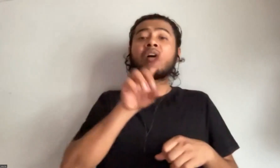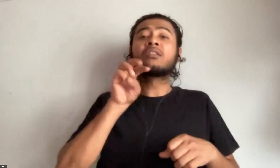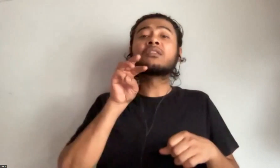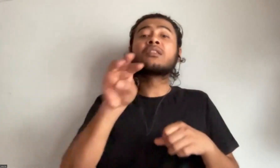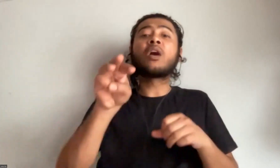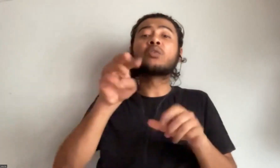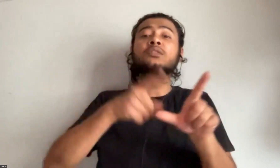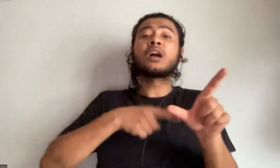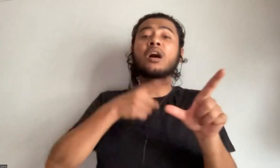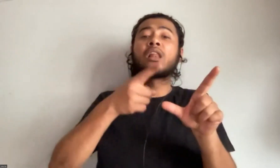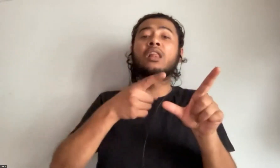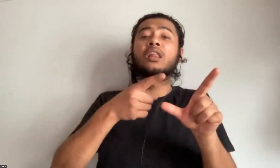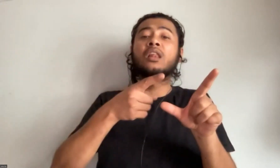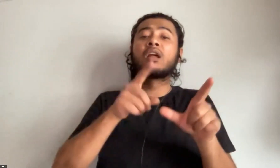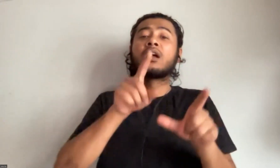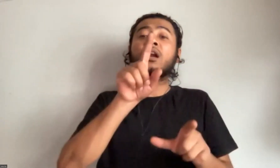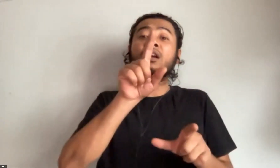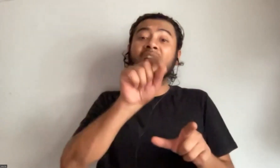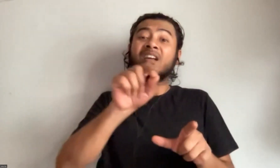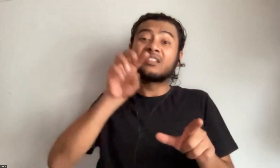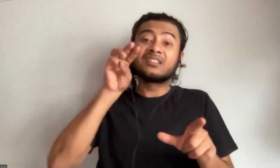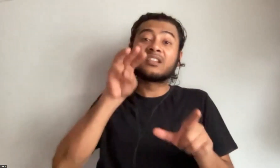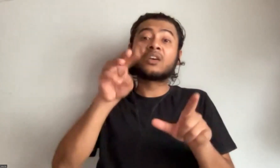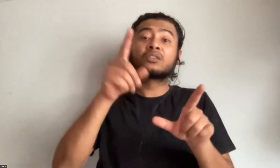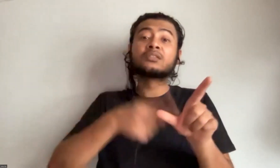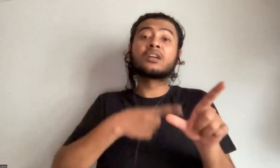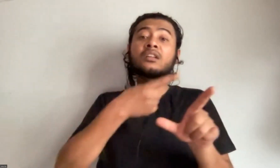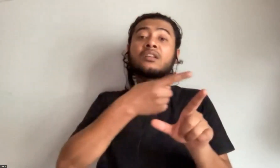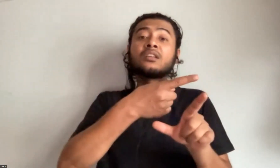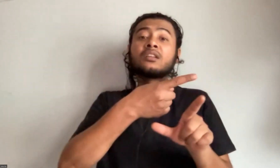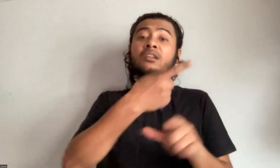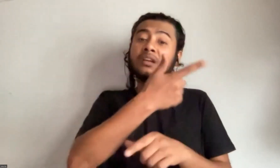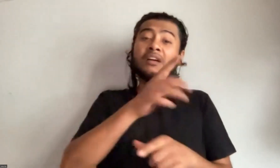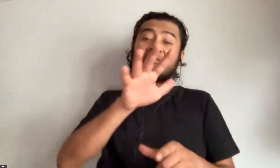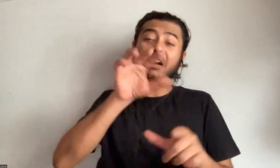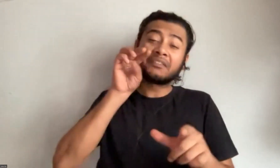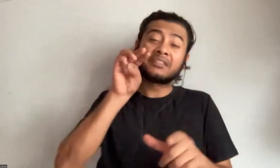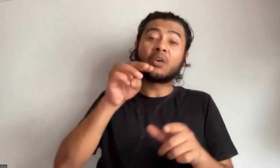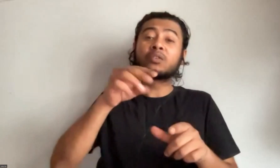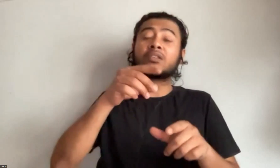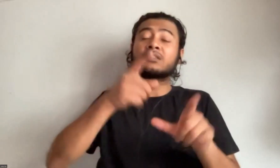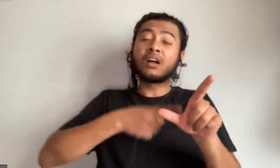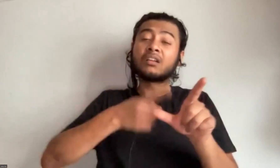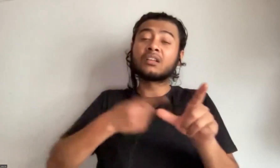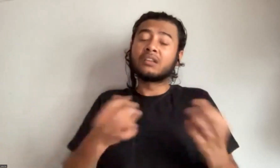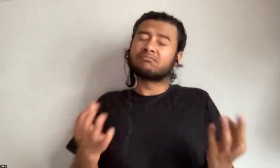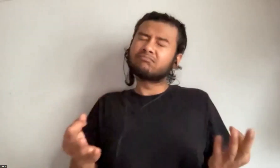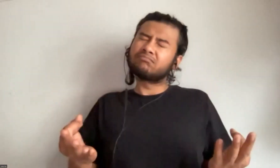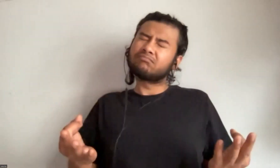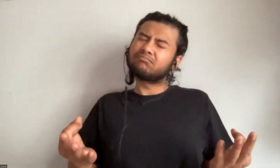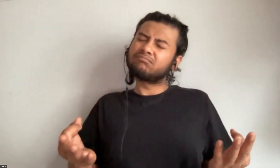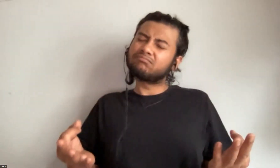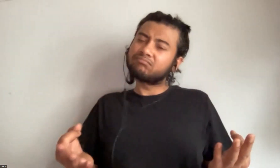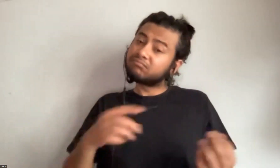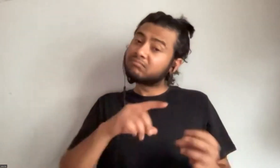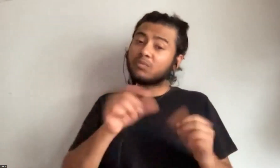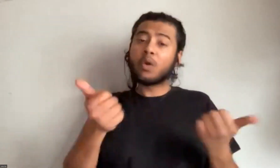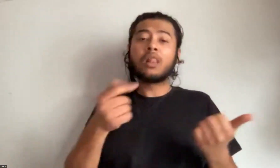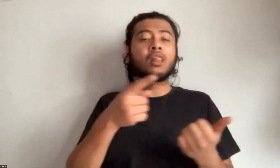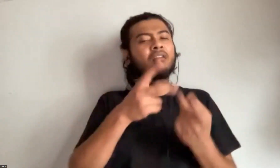achieve perfection in that life. Then in the next yuga, there was sacrifices where people will perform